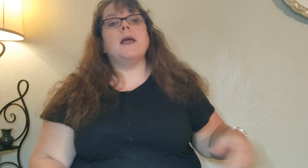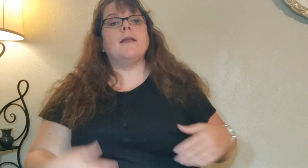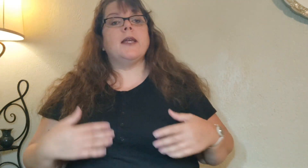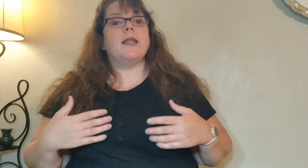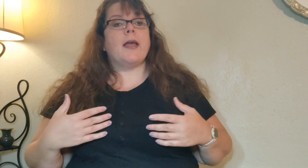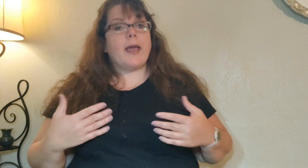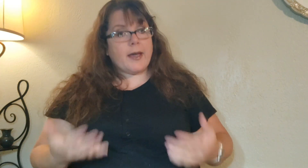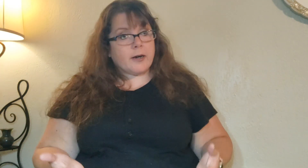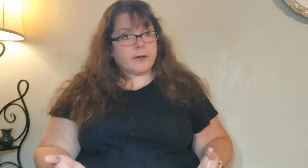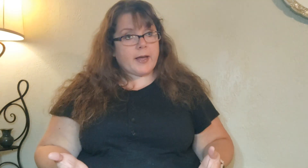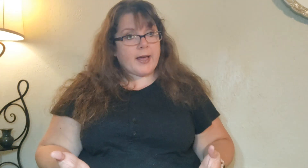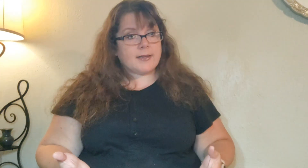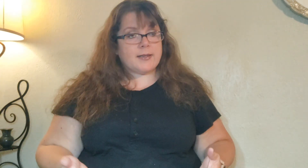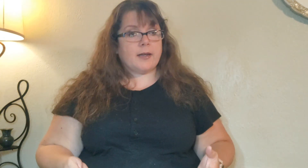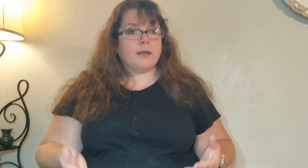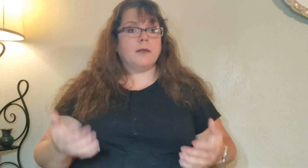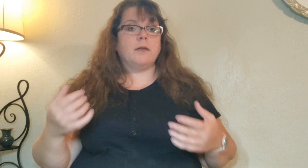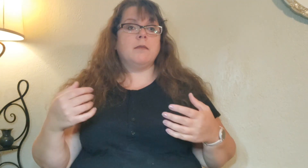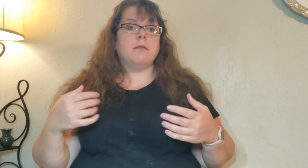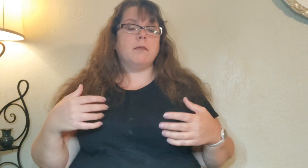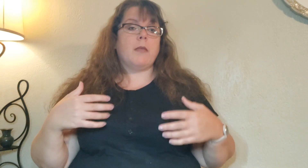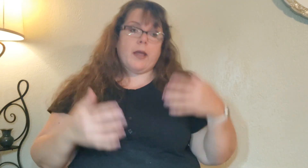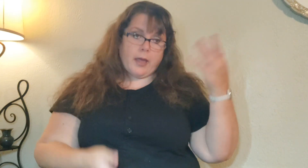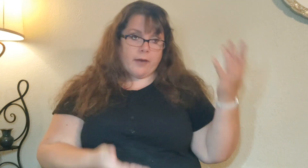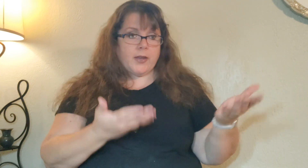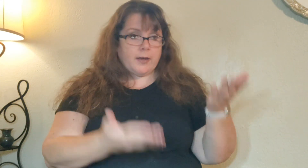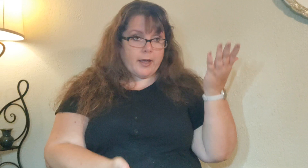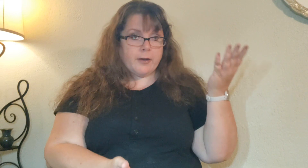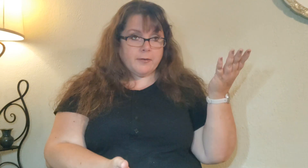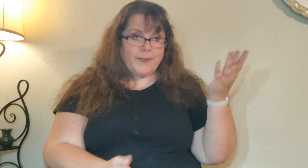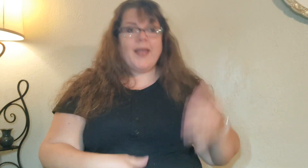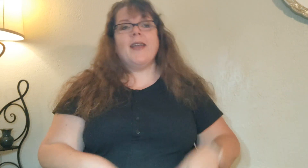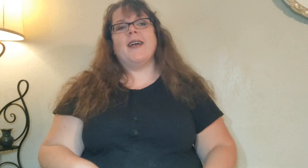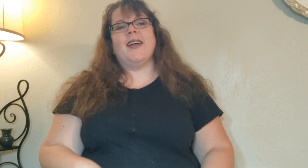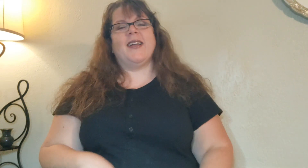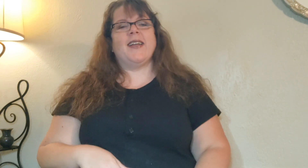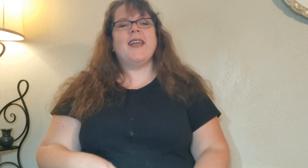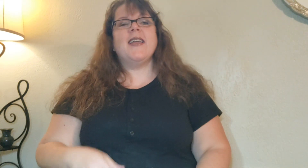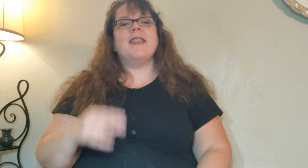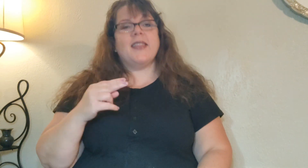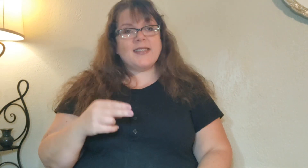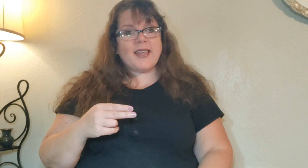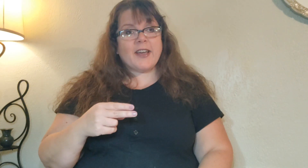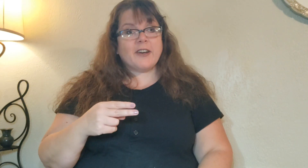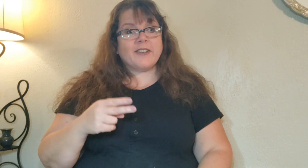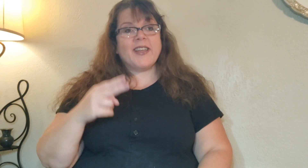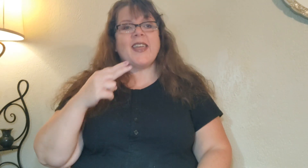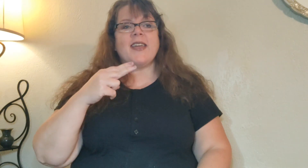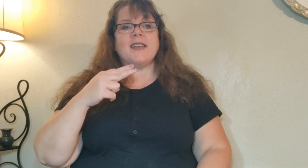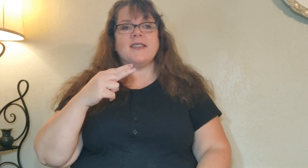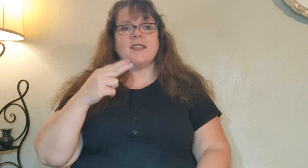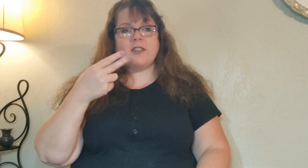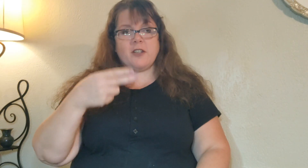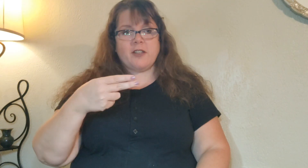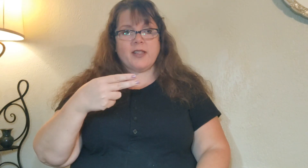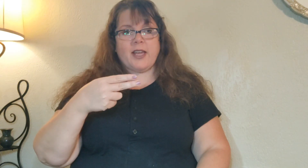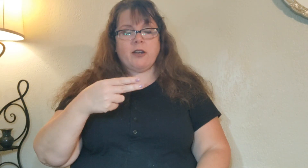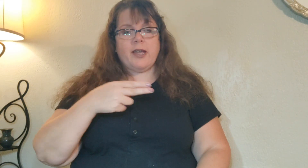And then hell, as in heaven and hell. This hell is, you do the letter